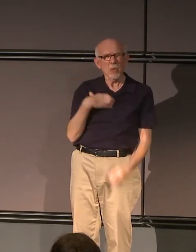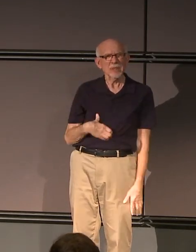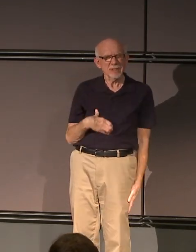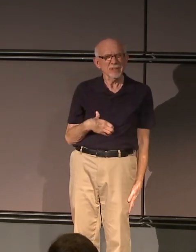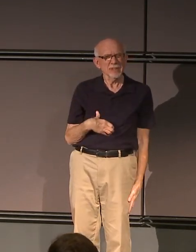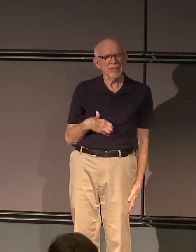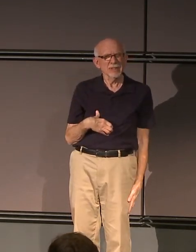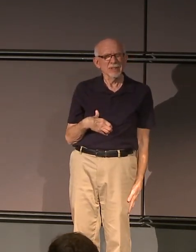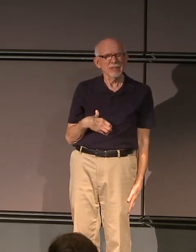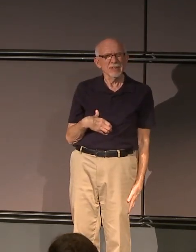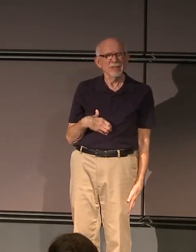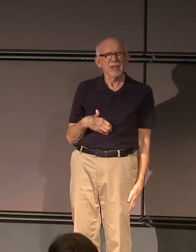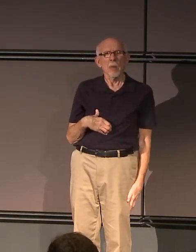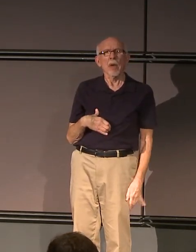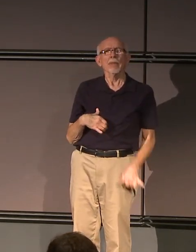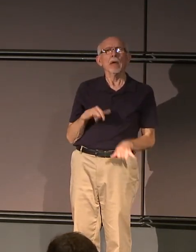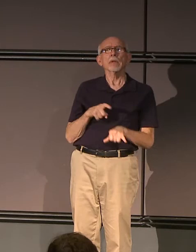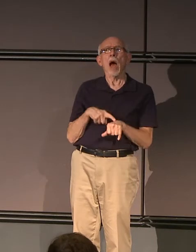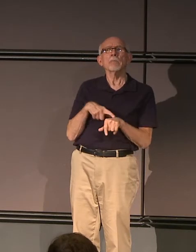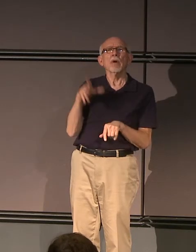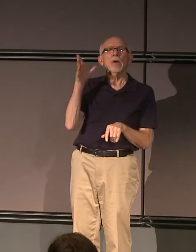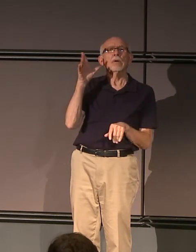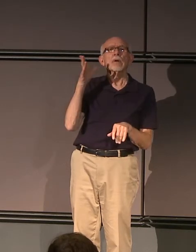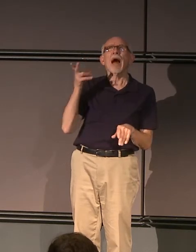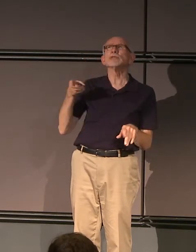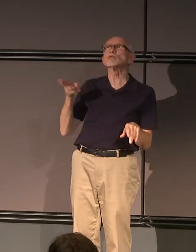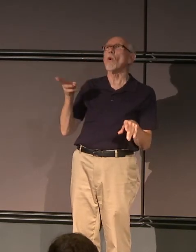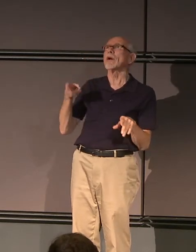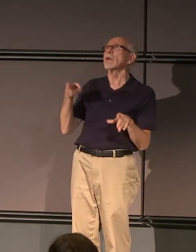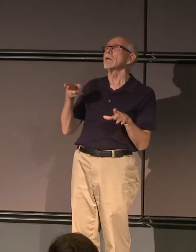I really wish Dad had learned how to sign.